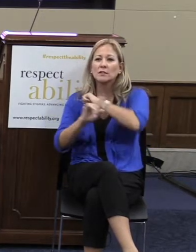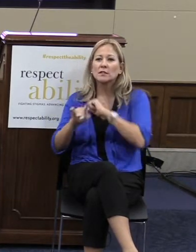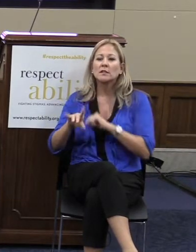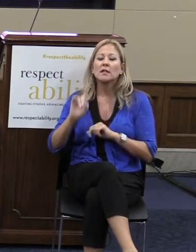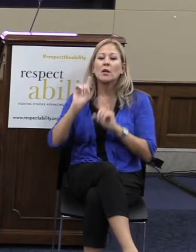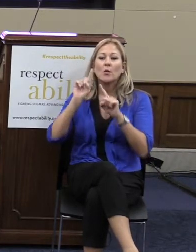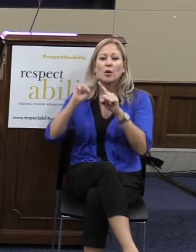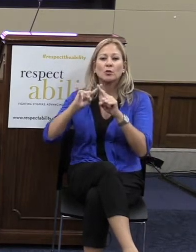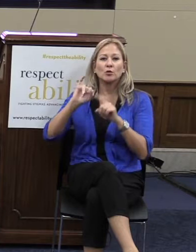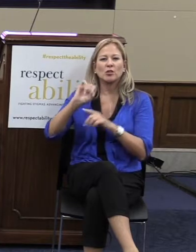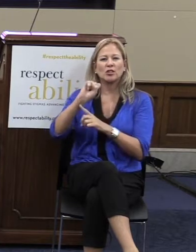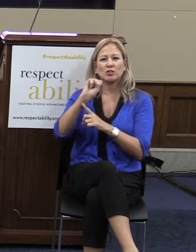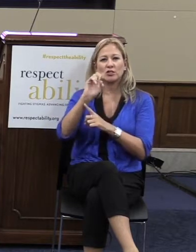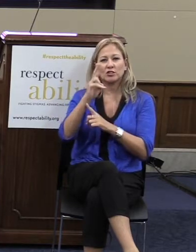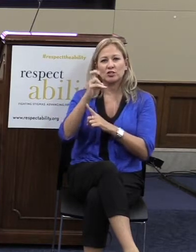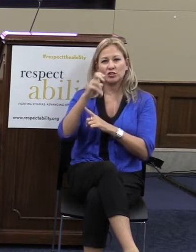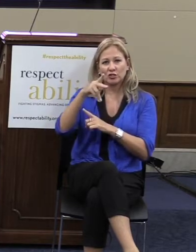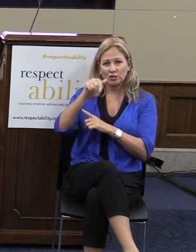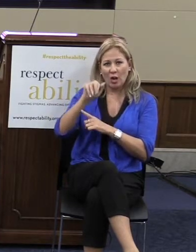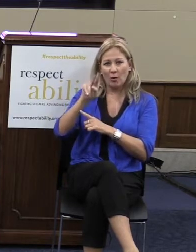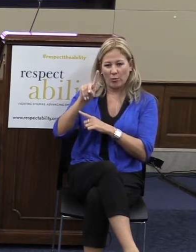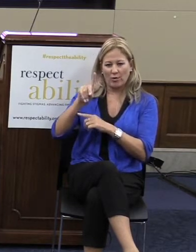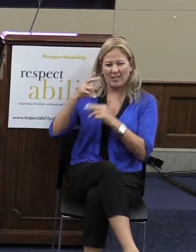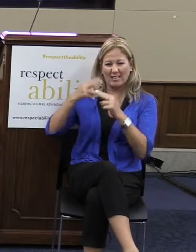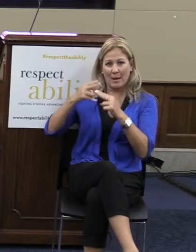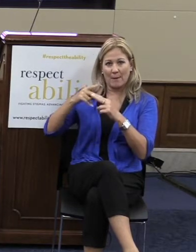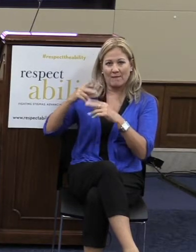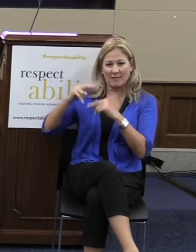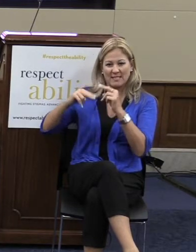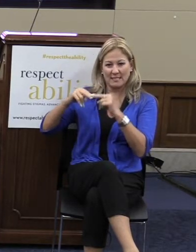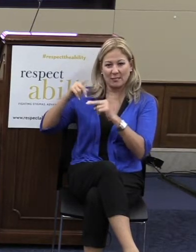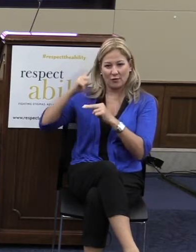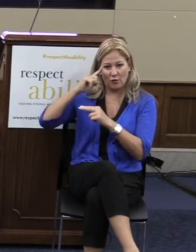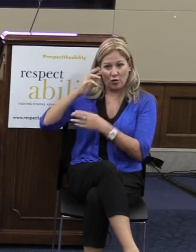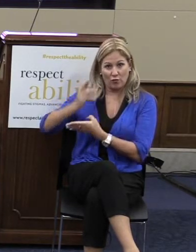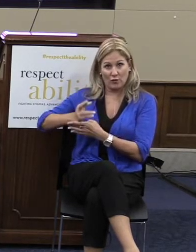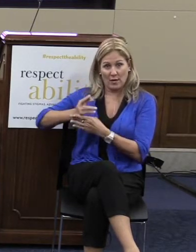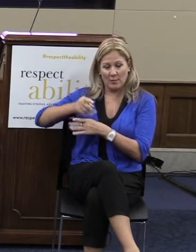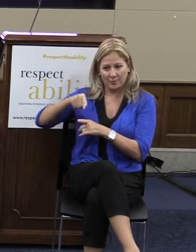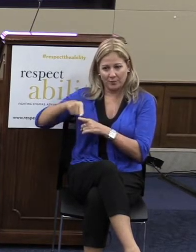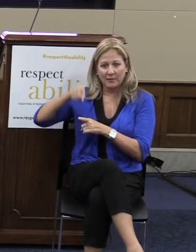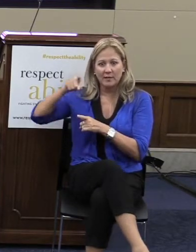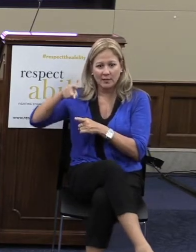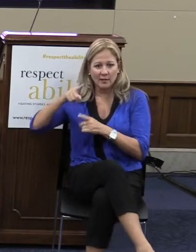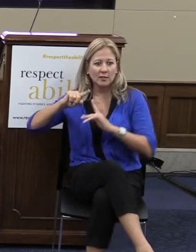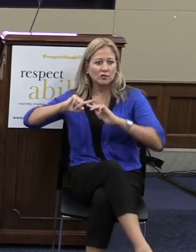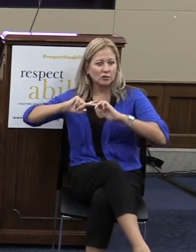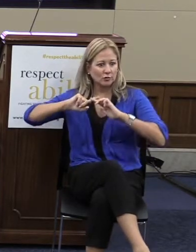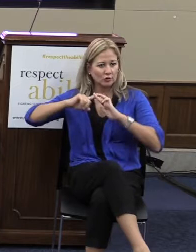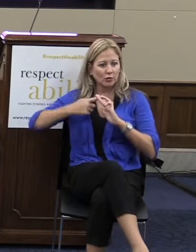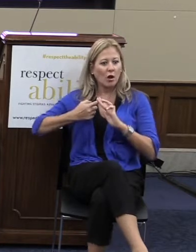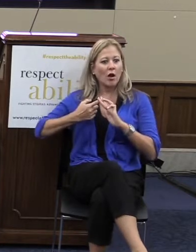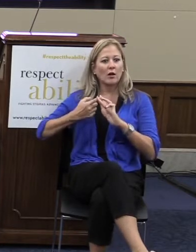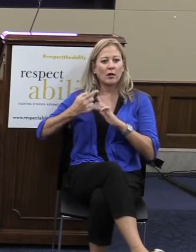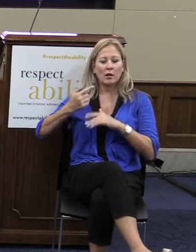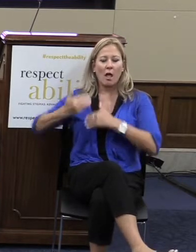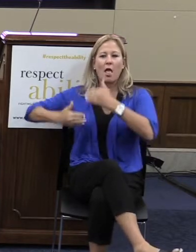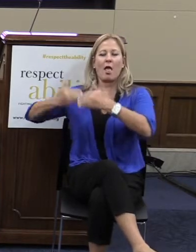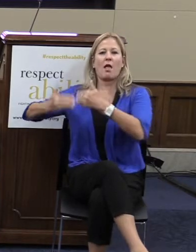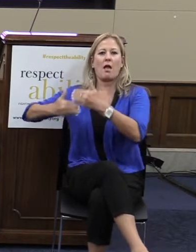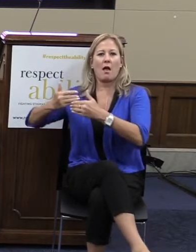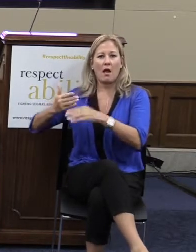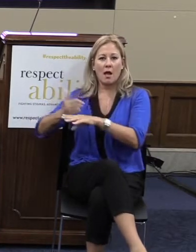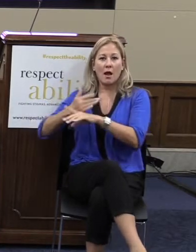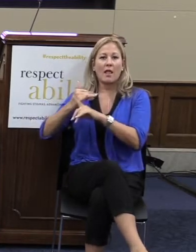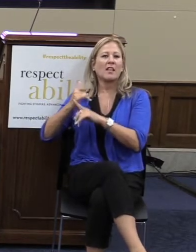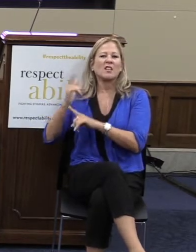and in Shepherd, in 3 months, they got him up and going, and he returned to Uganda, and he's